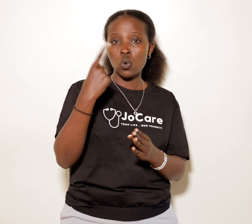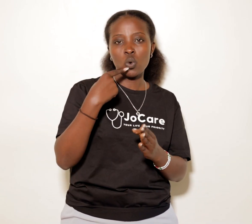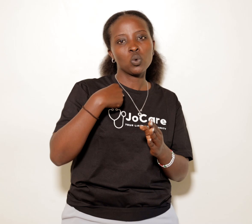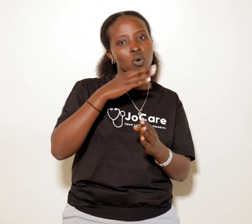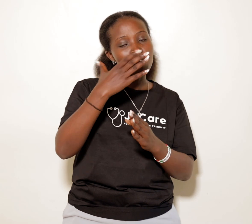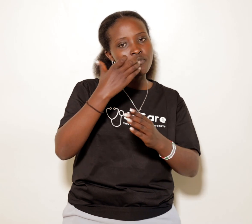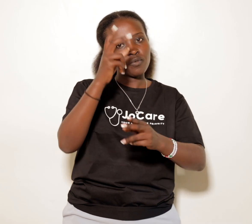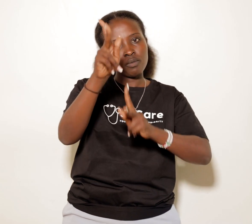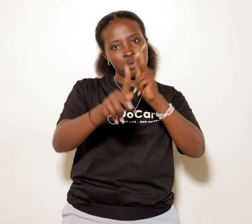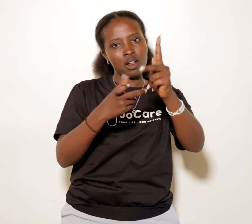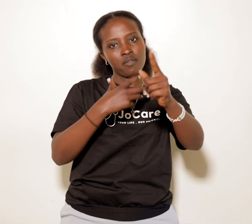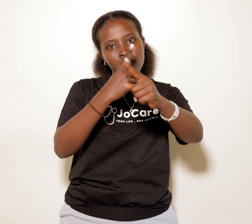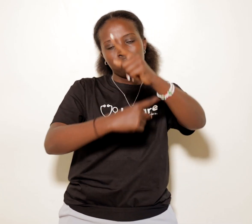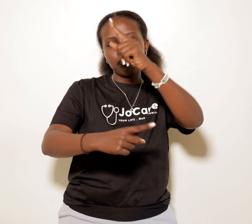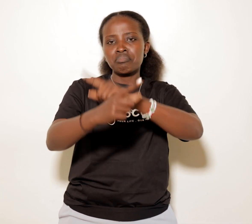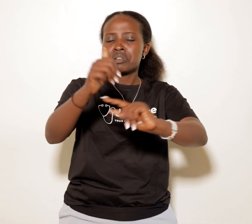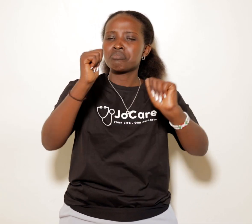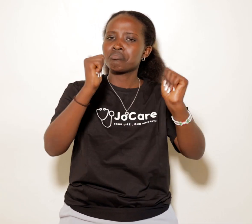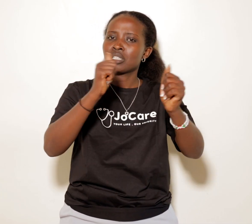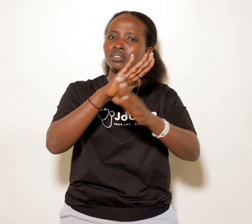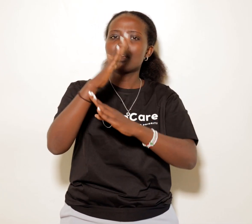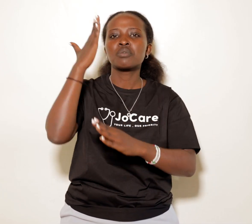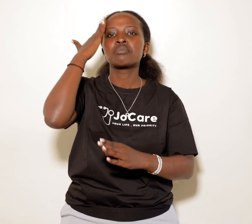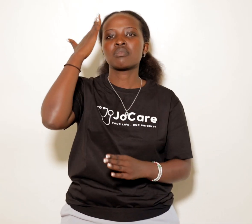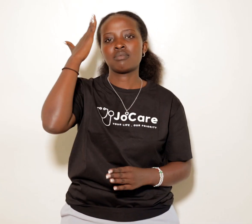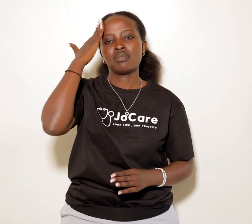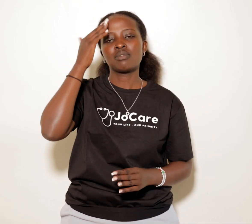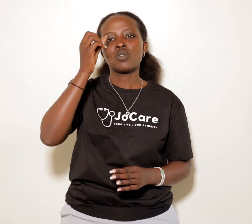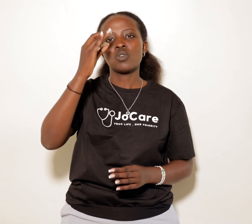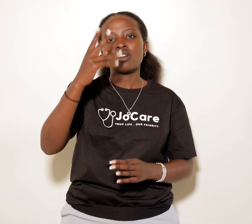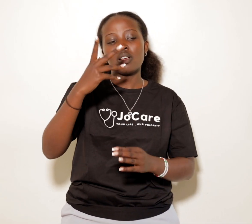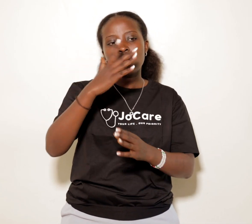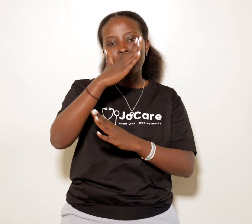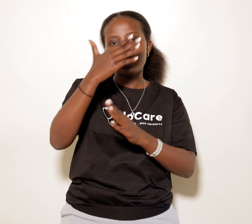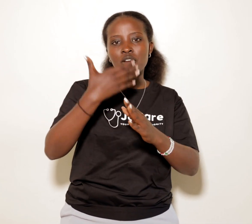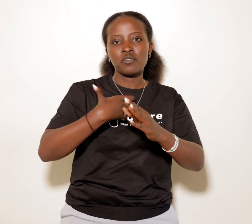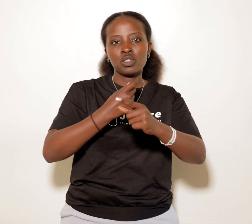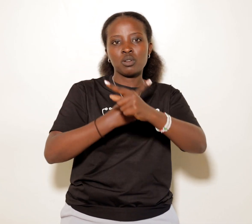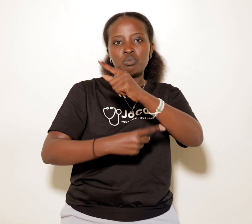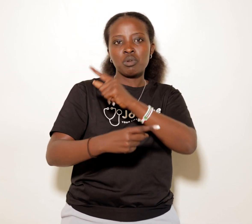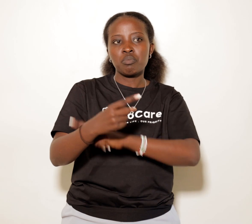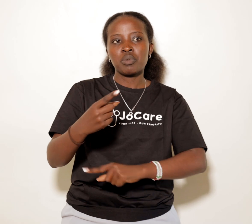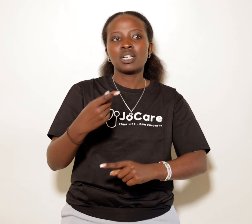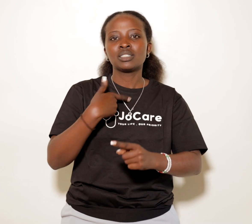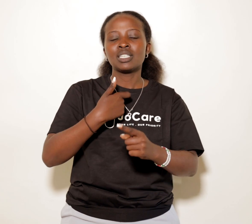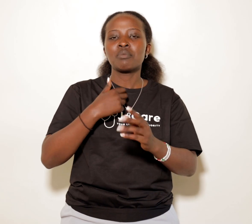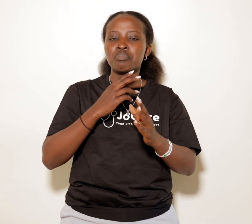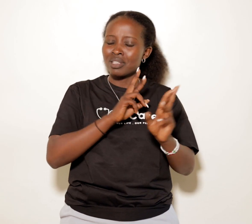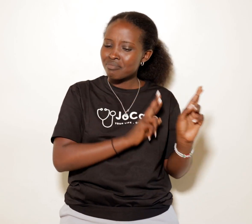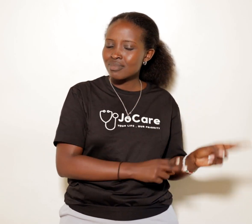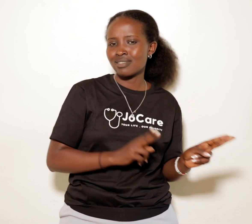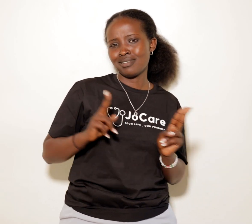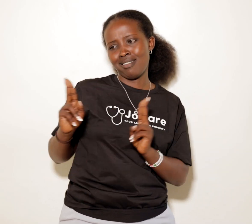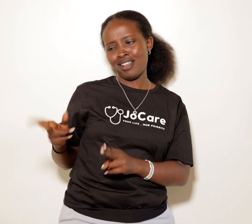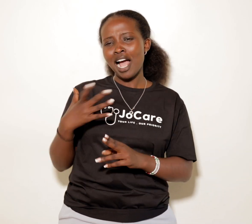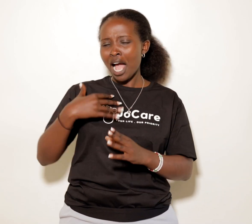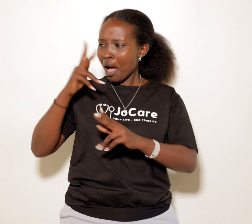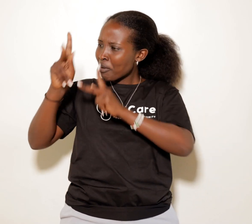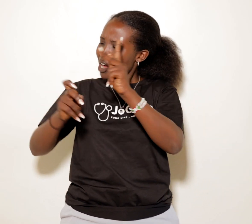with disability. I think it is a good thing to know that people with disability is a normal person like everyone, like other people.